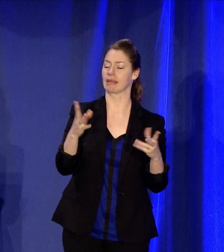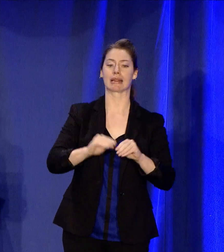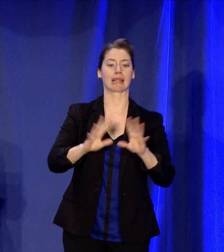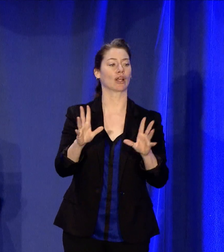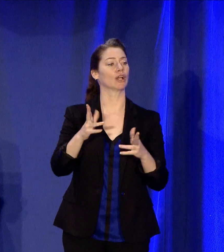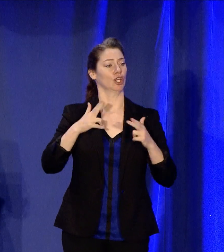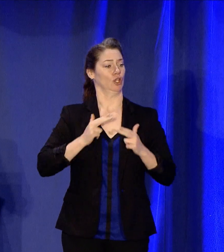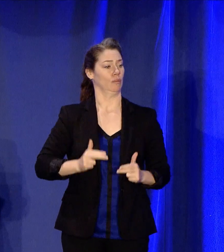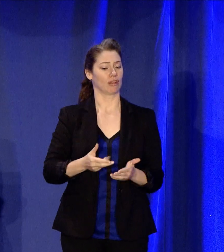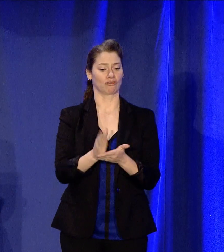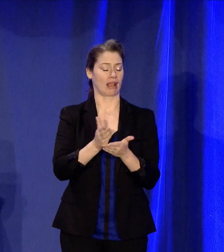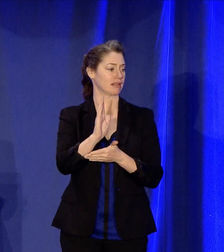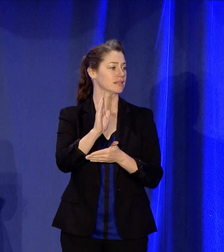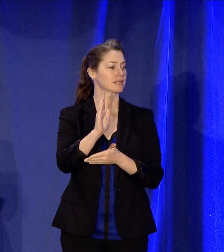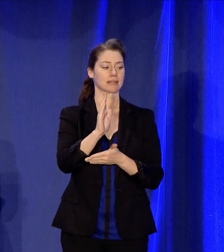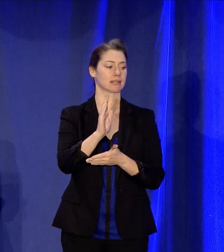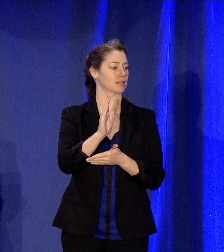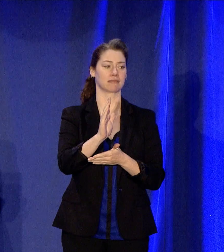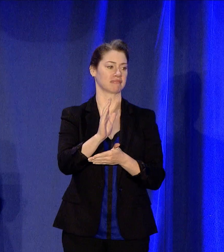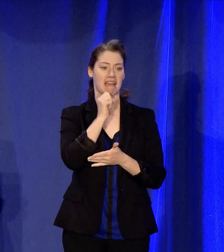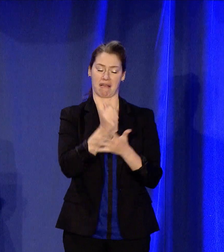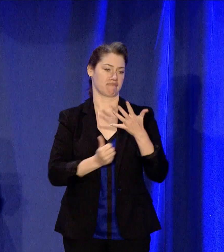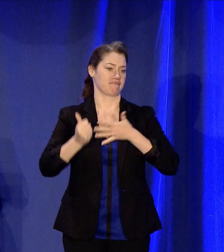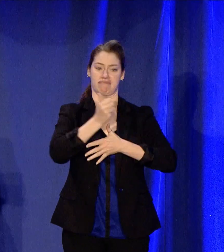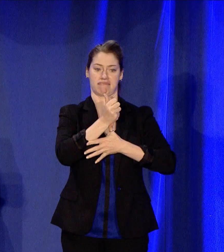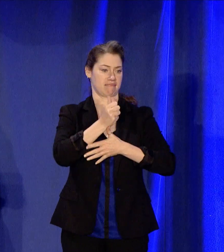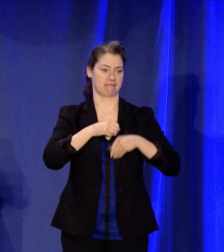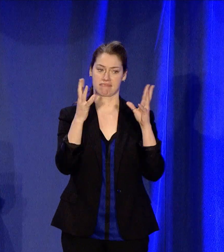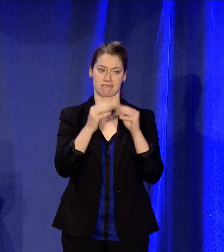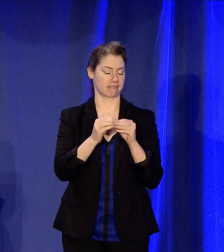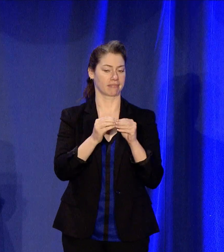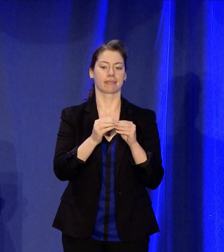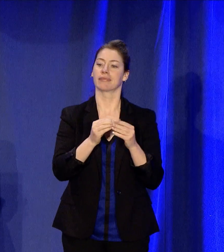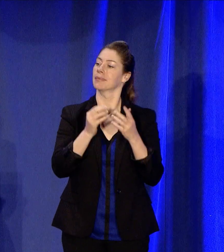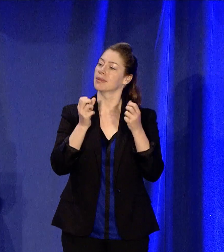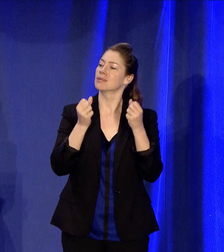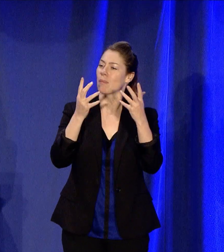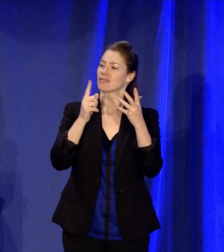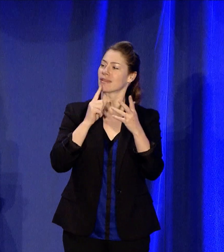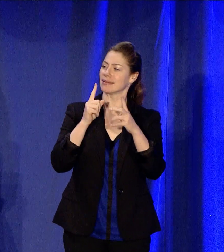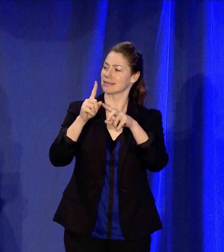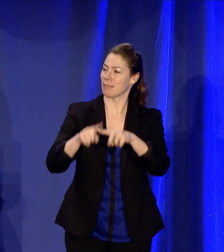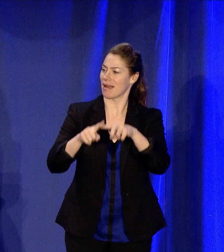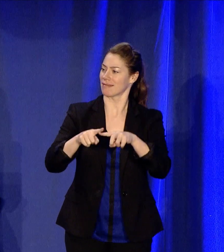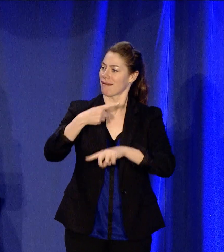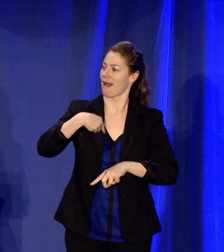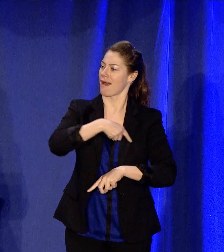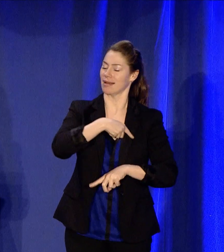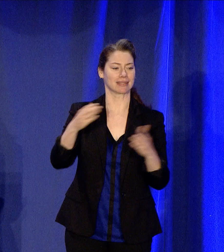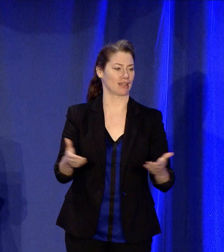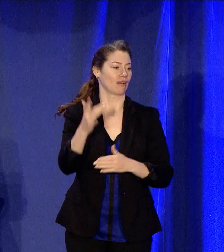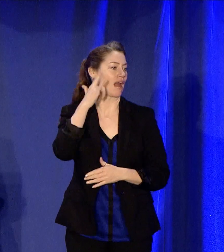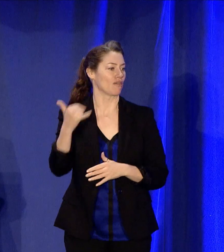will no longer be high on the agenda. So much is riding on us here in California to pick